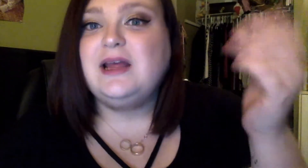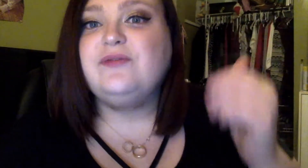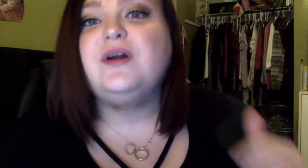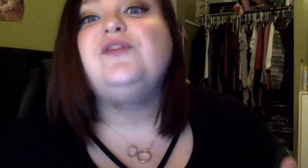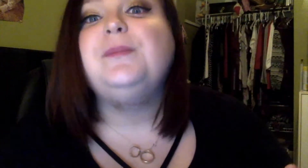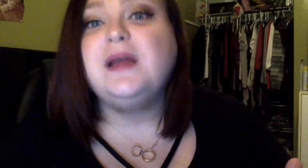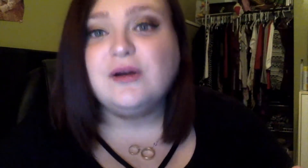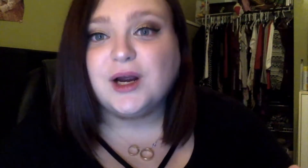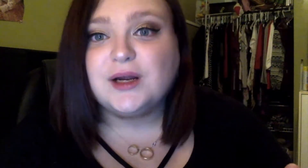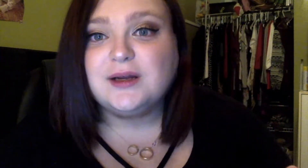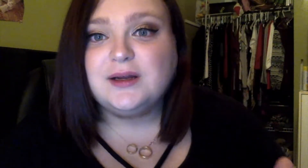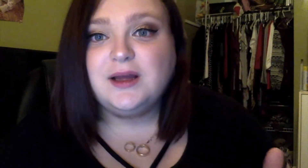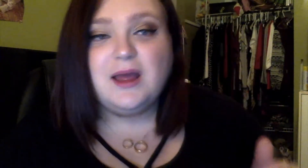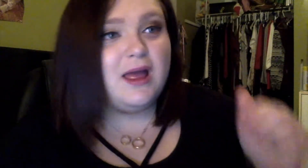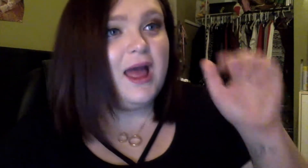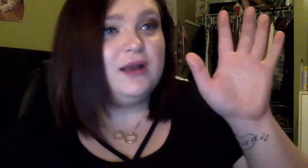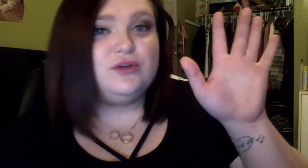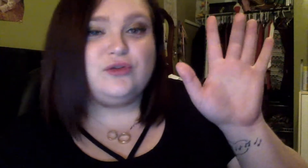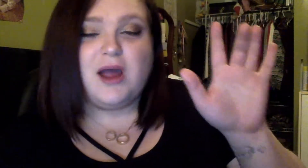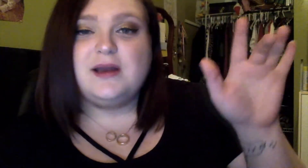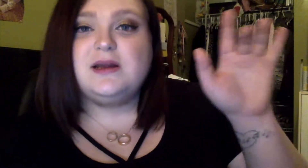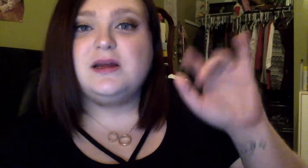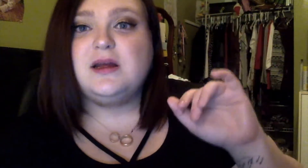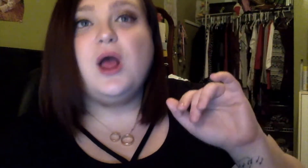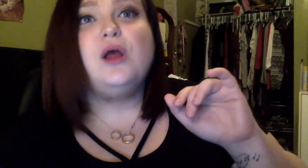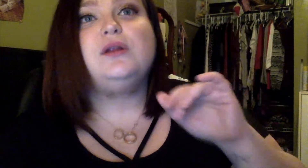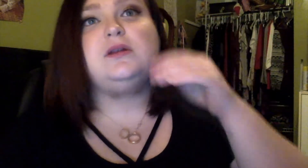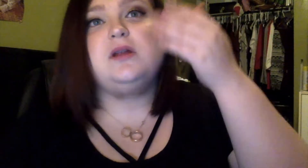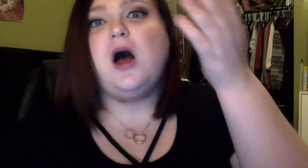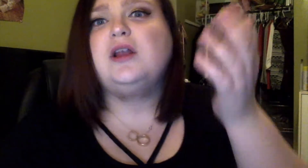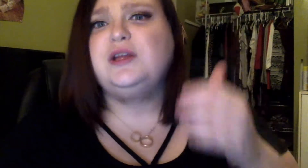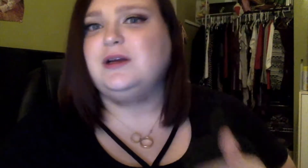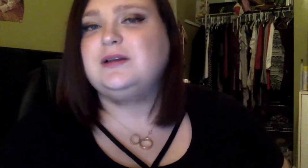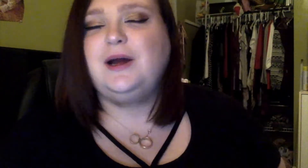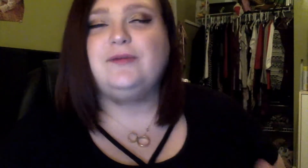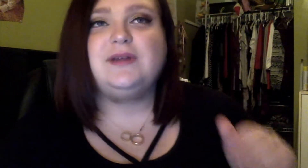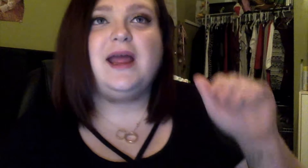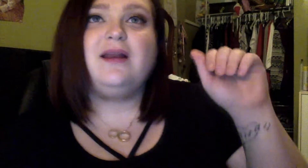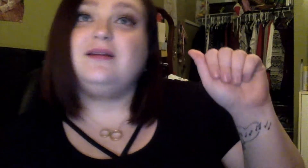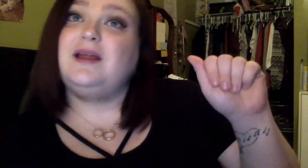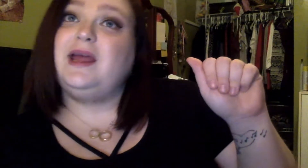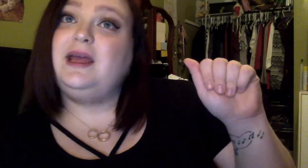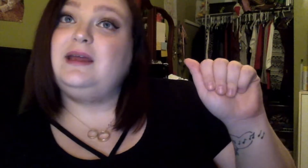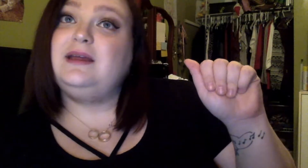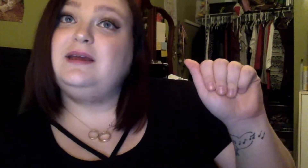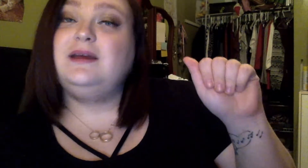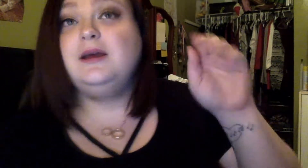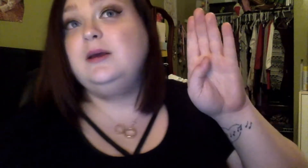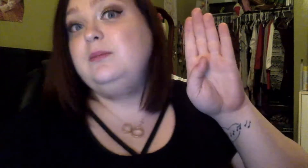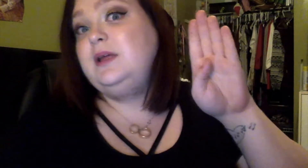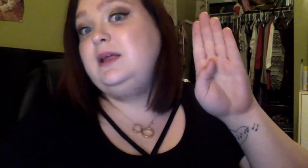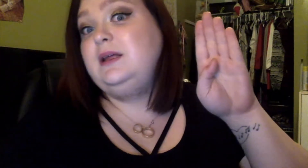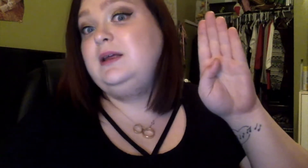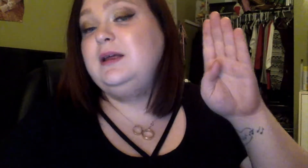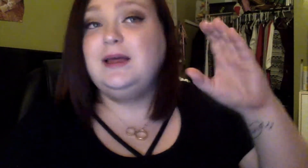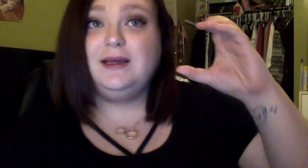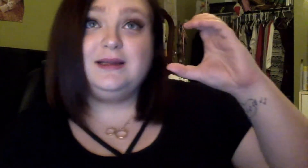front of a mirror and trying to talk to yourself, then A, B,